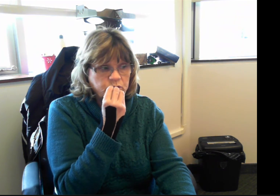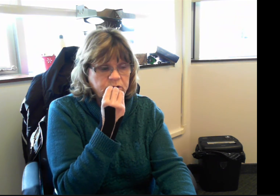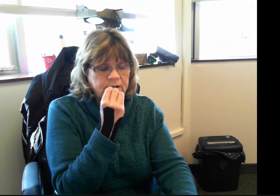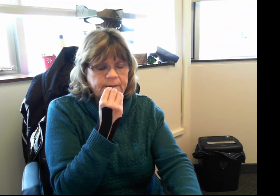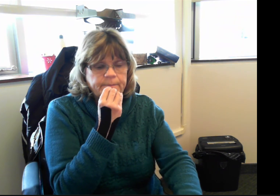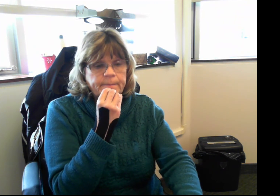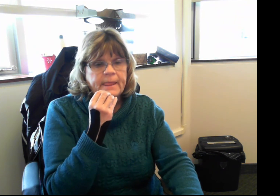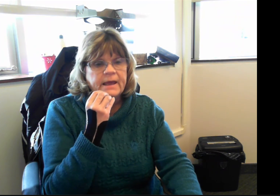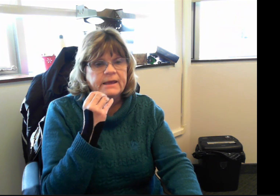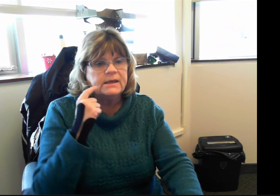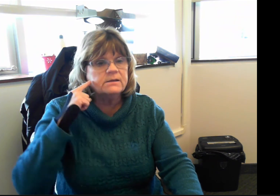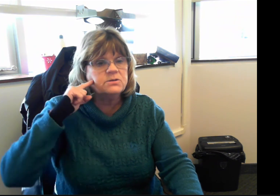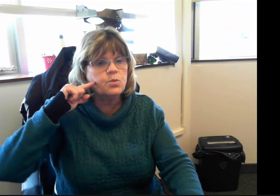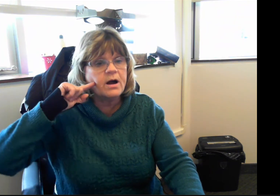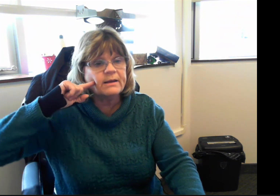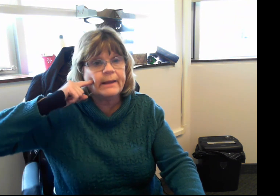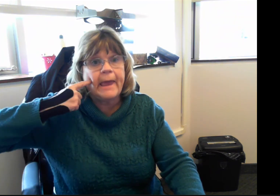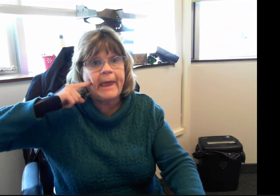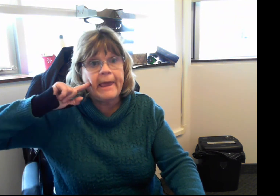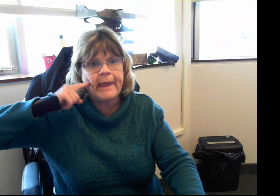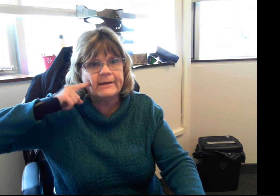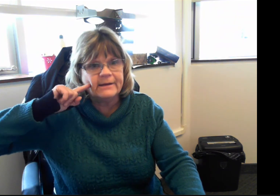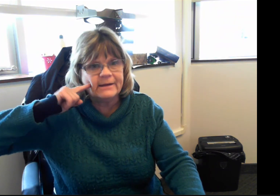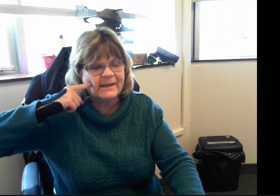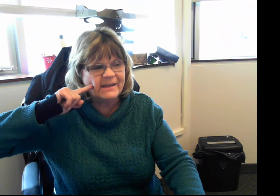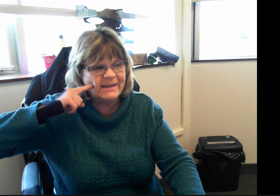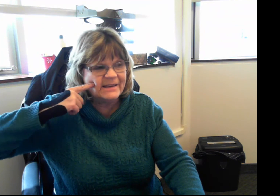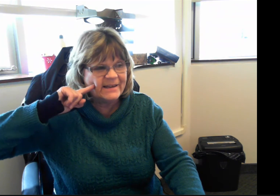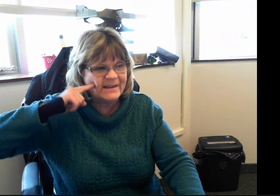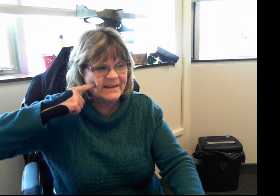food. Kids want candy